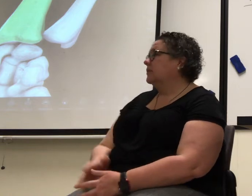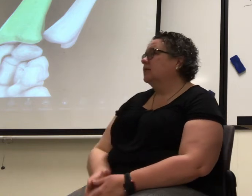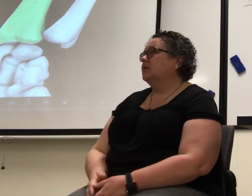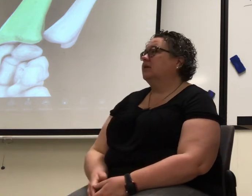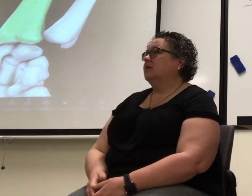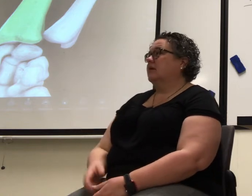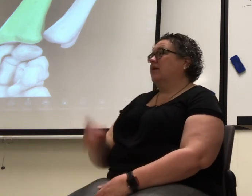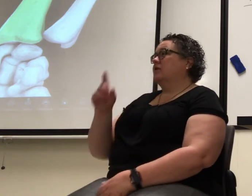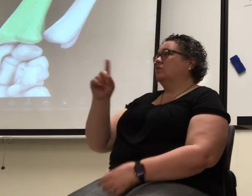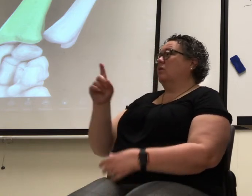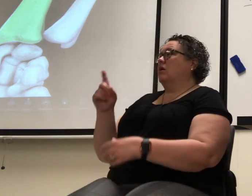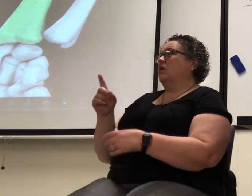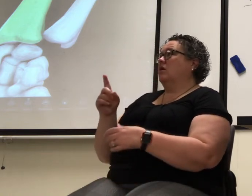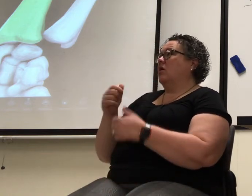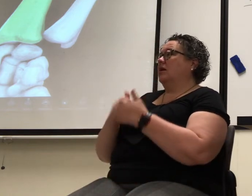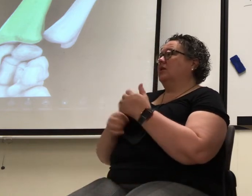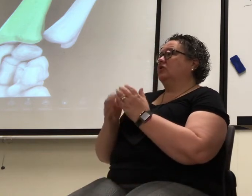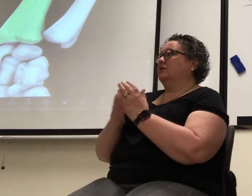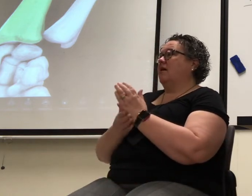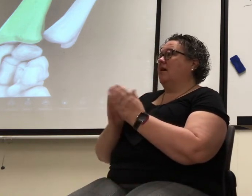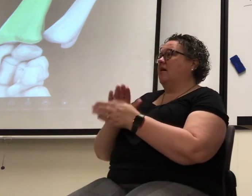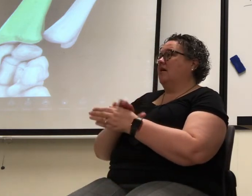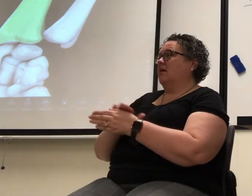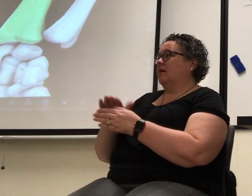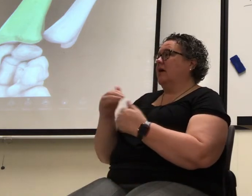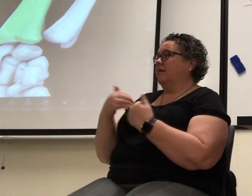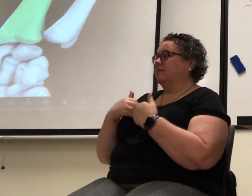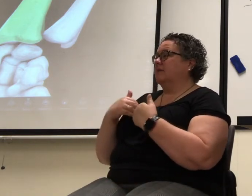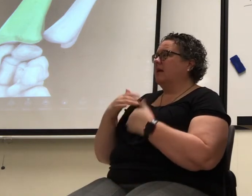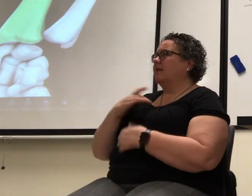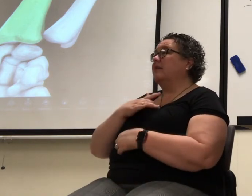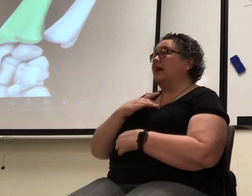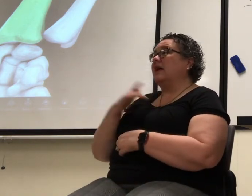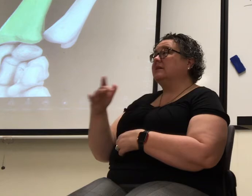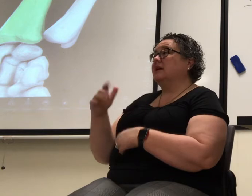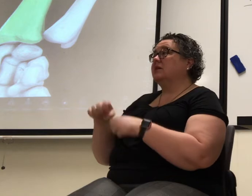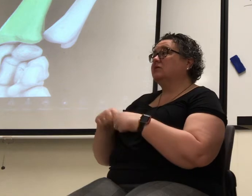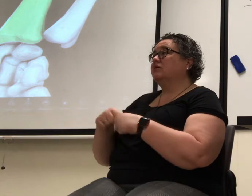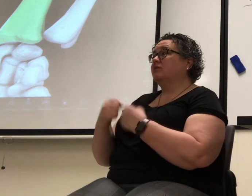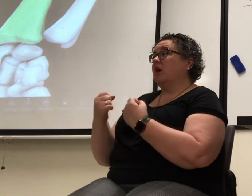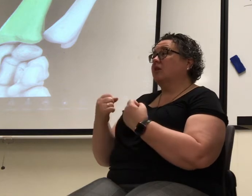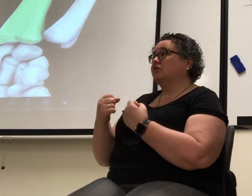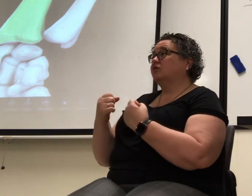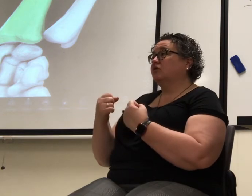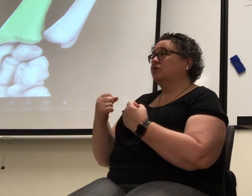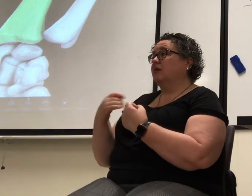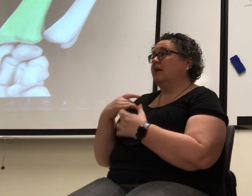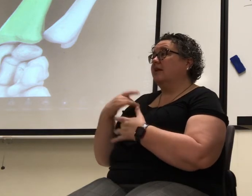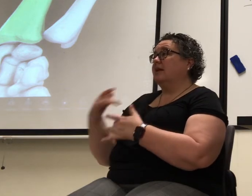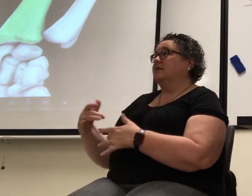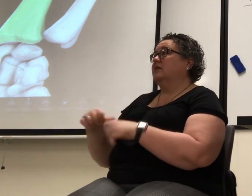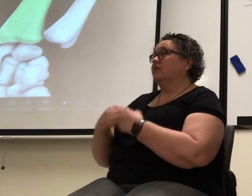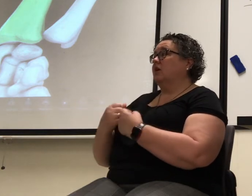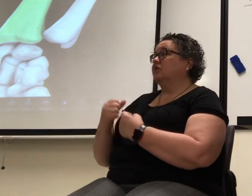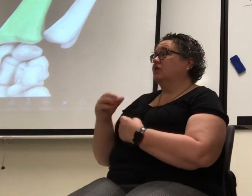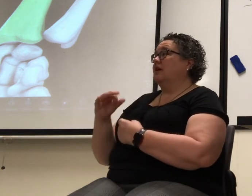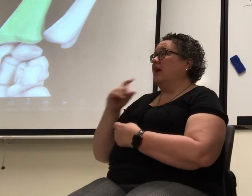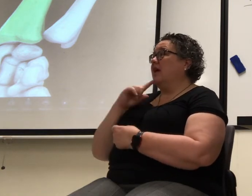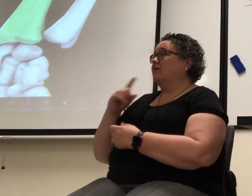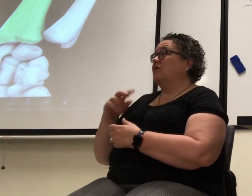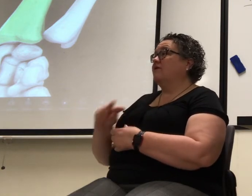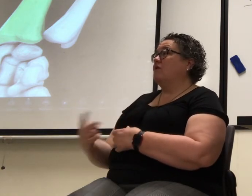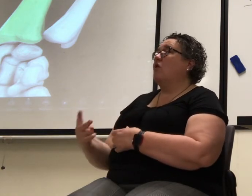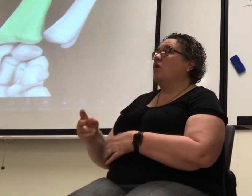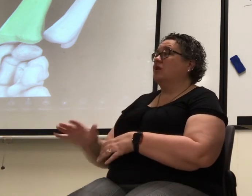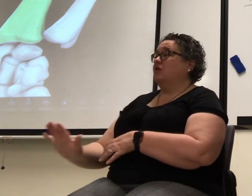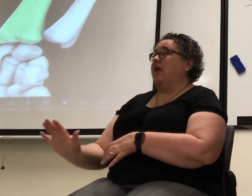there's one on each side, and yeah, they tend to fracture. If you fall on your hand and you fracture your